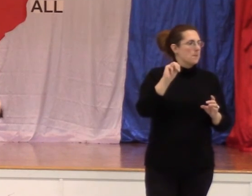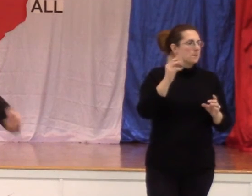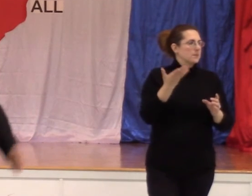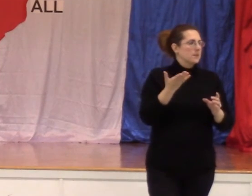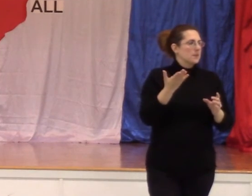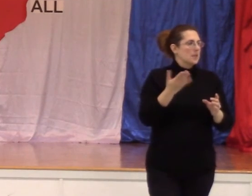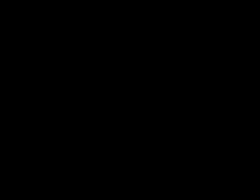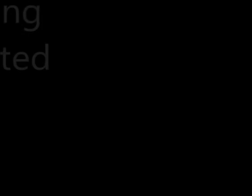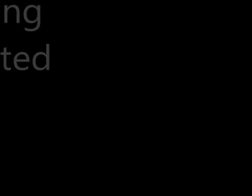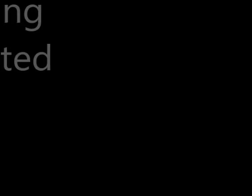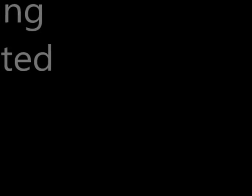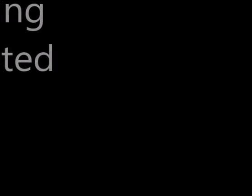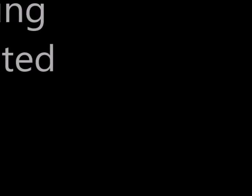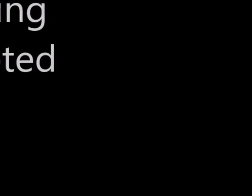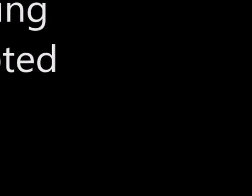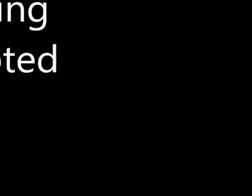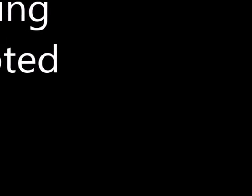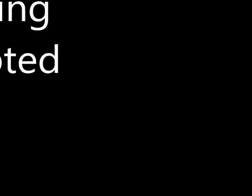An early church heresy.